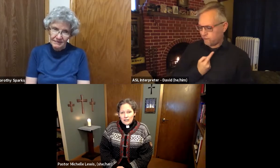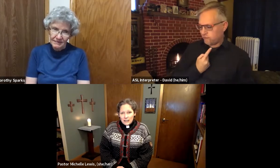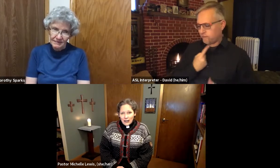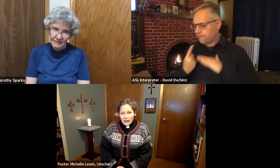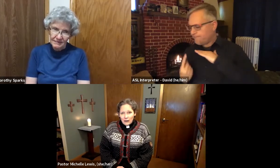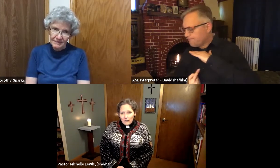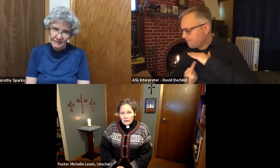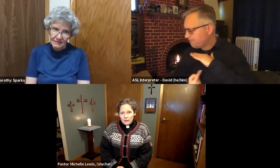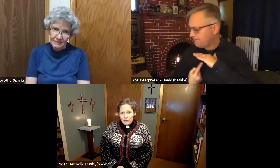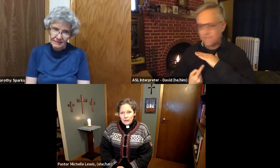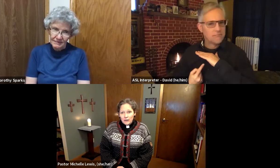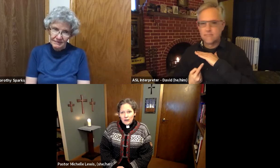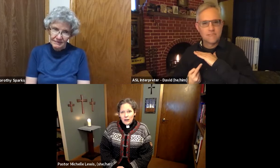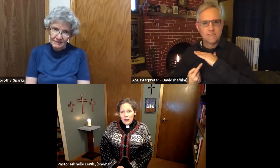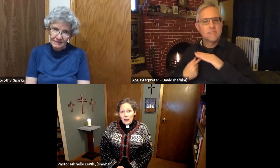today